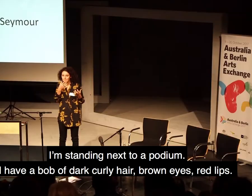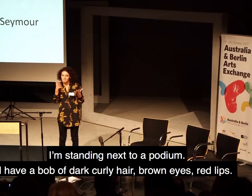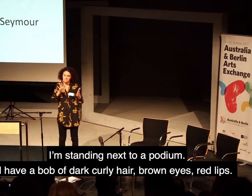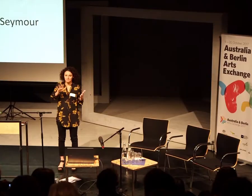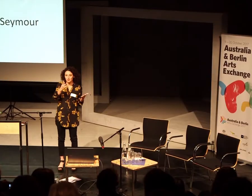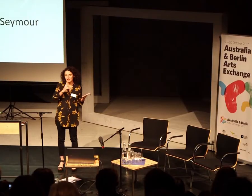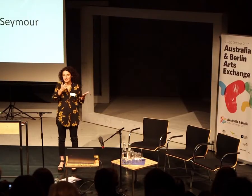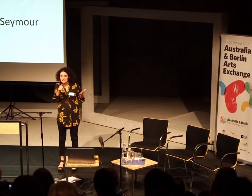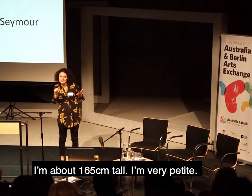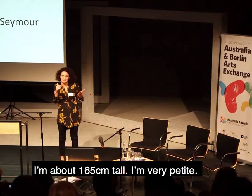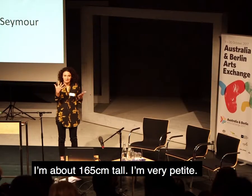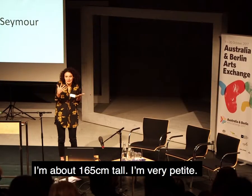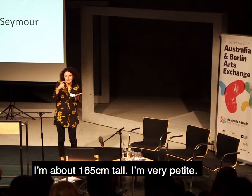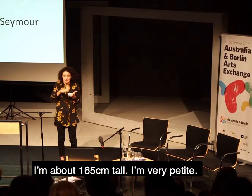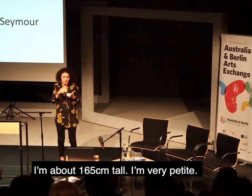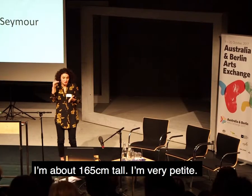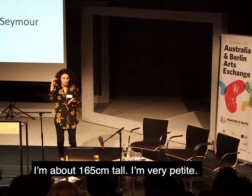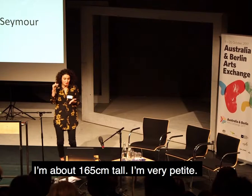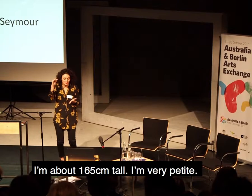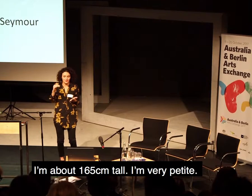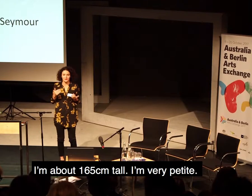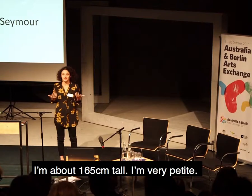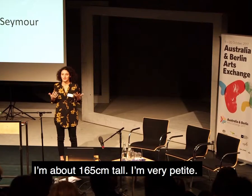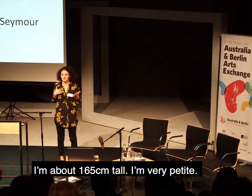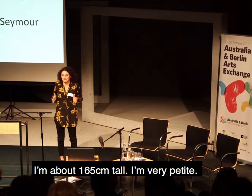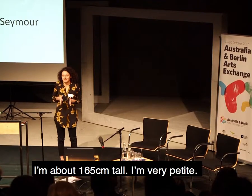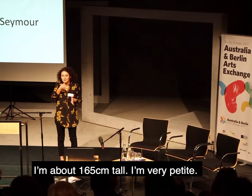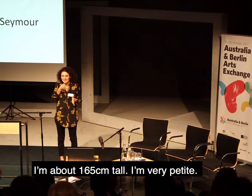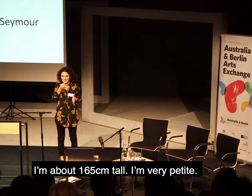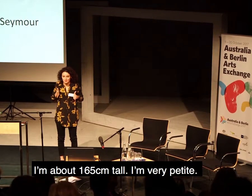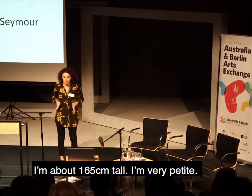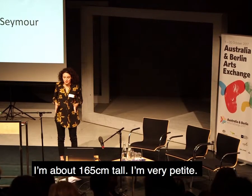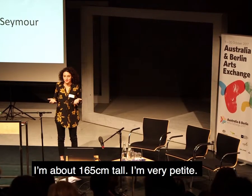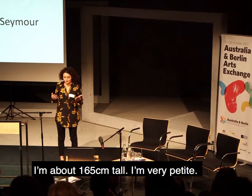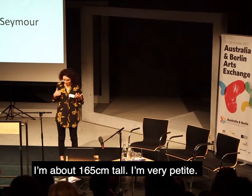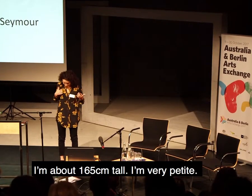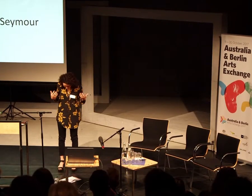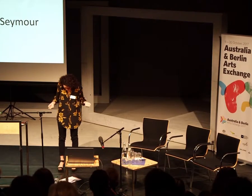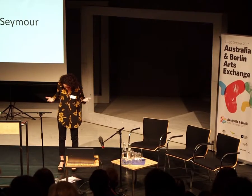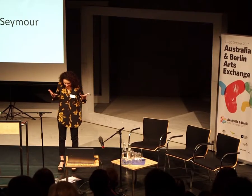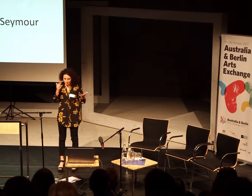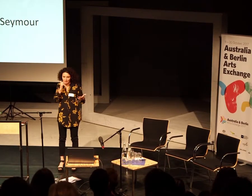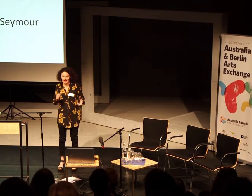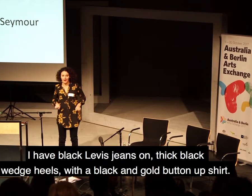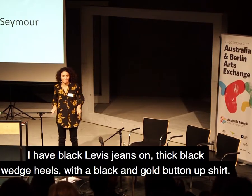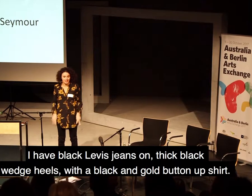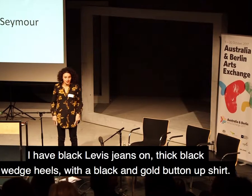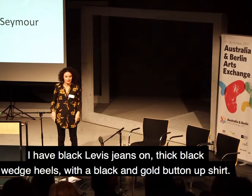lips. I'm about 165 centimeters tall. I'm very petite. I have